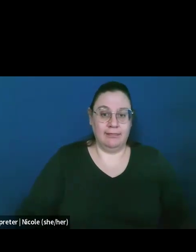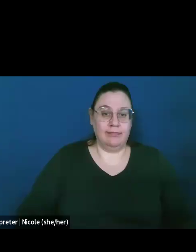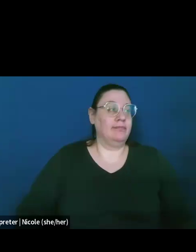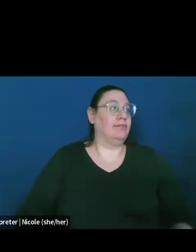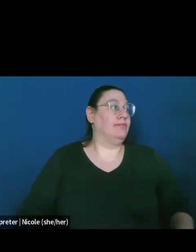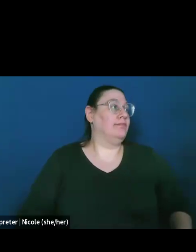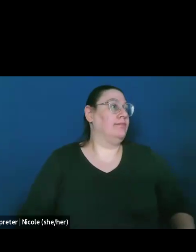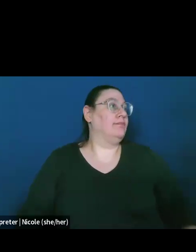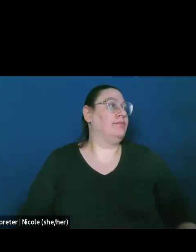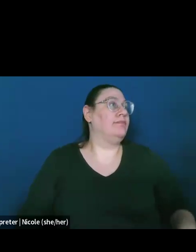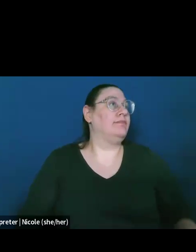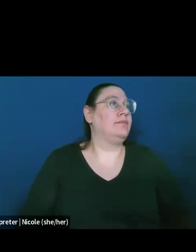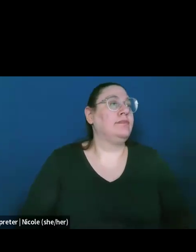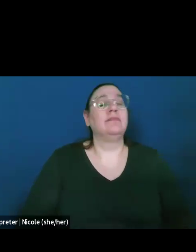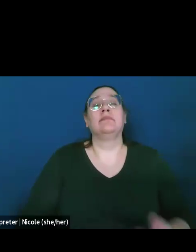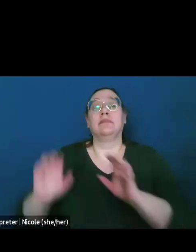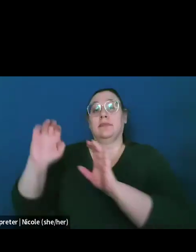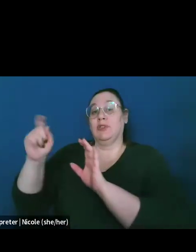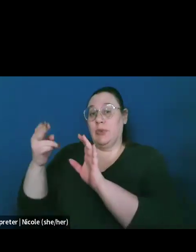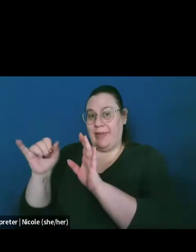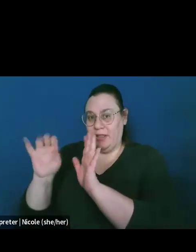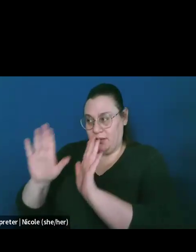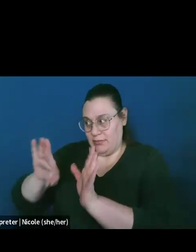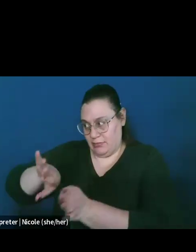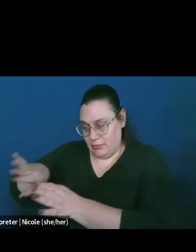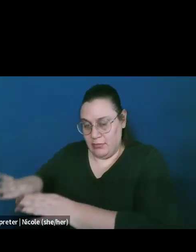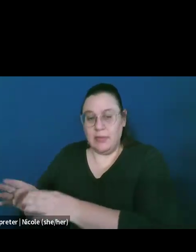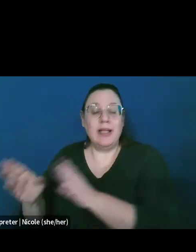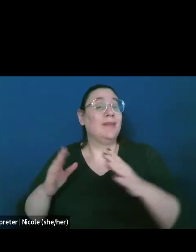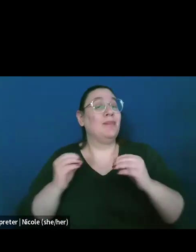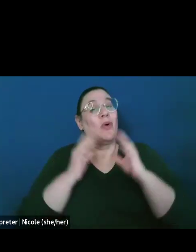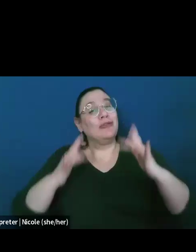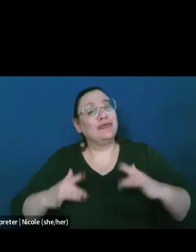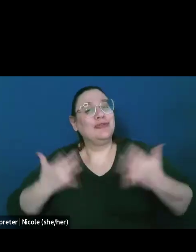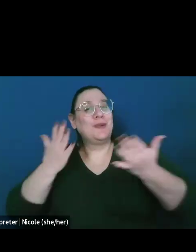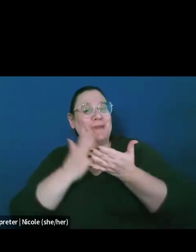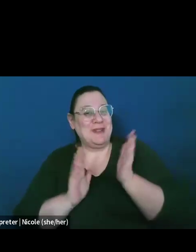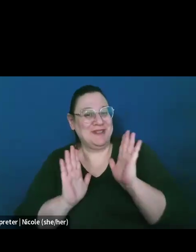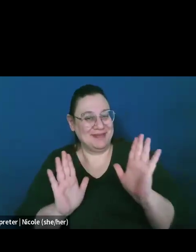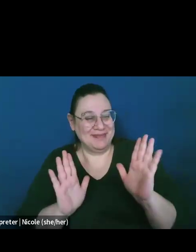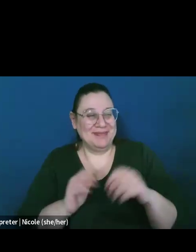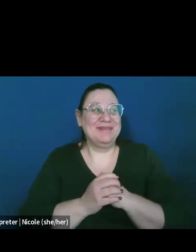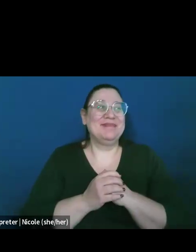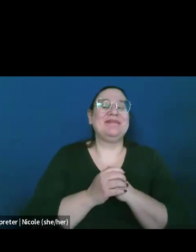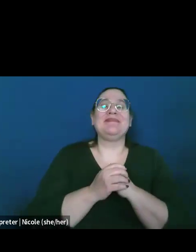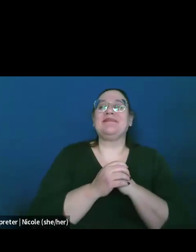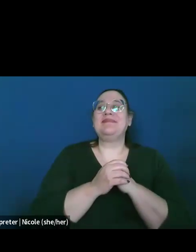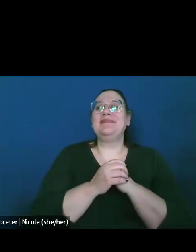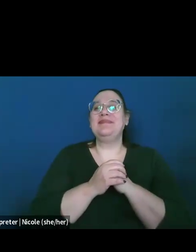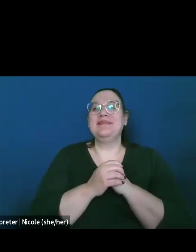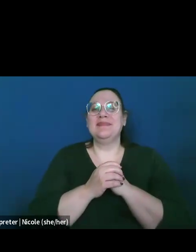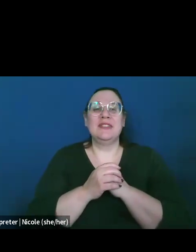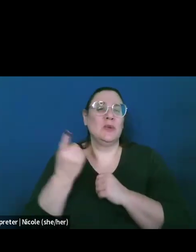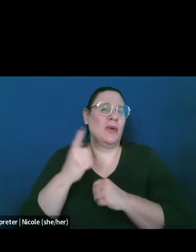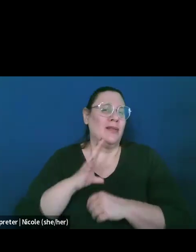Now, going from ethics to the sort of the joyous part, is that really one of the great things